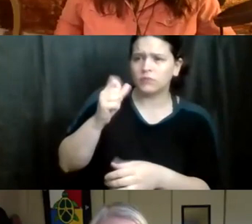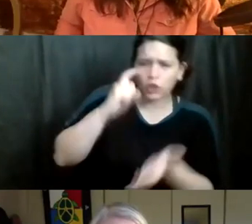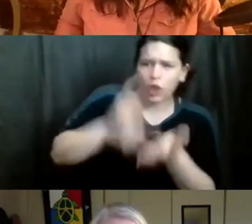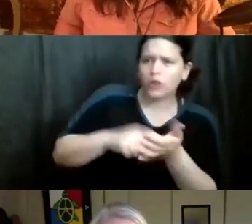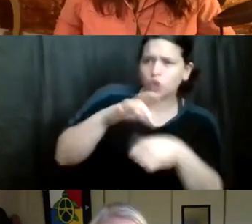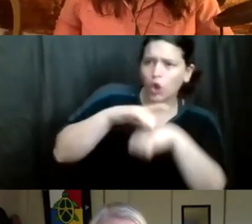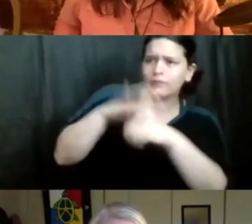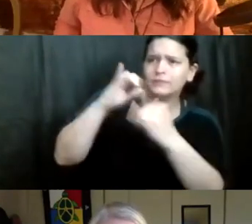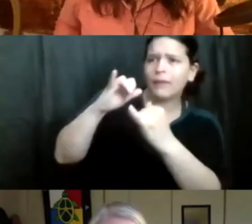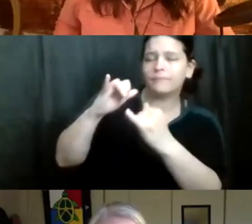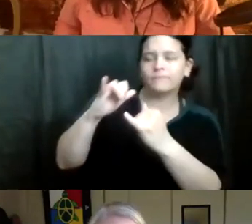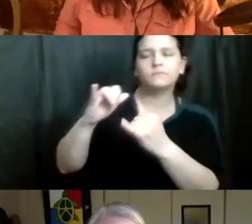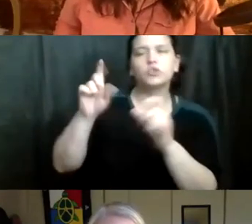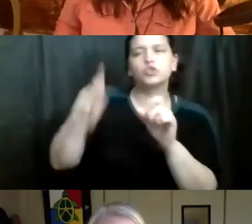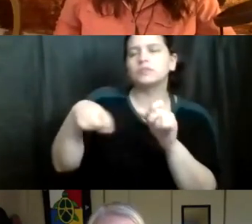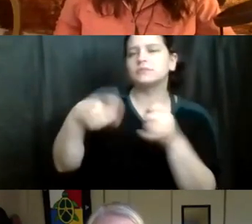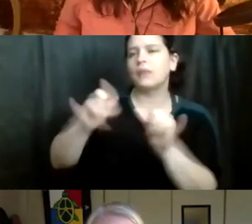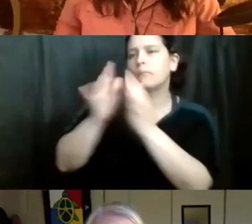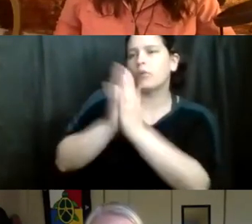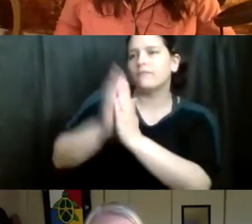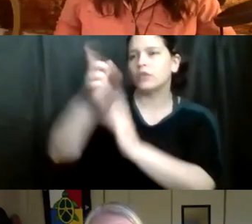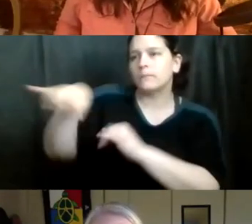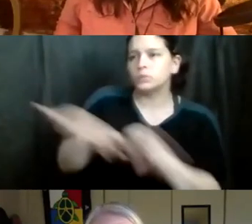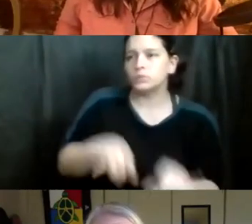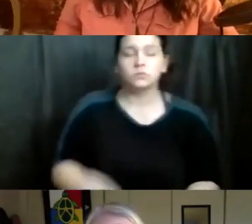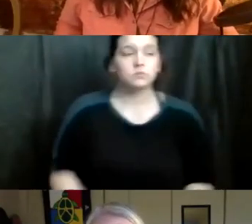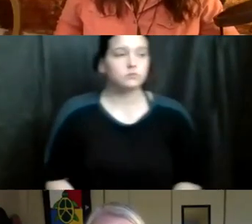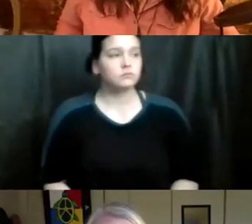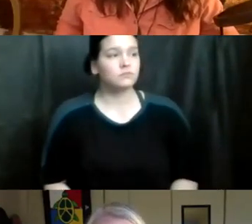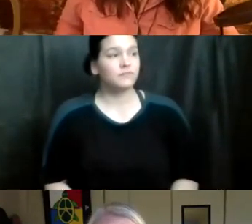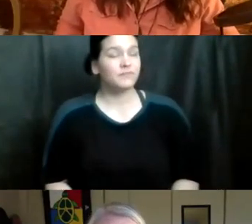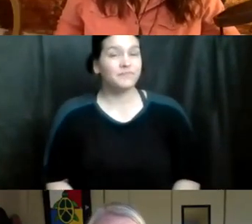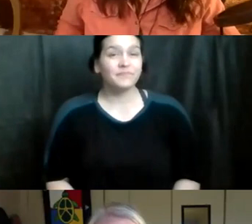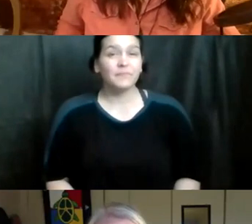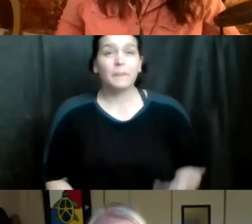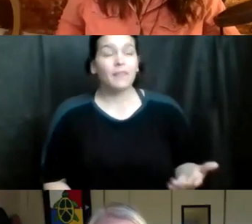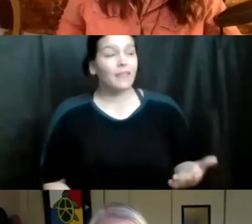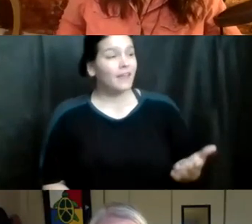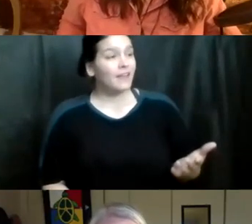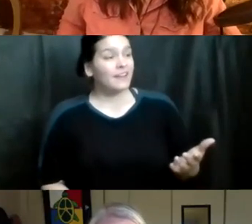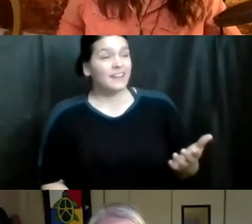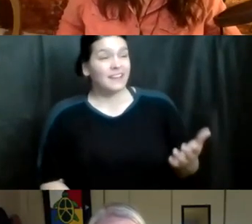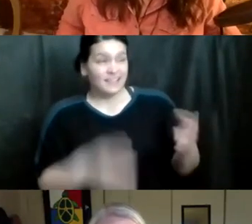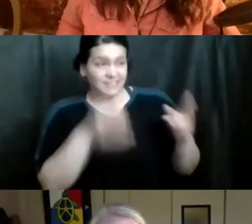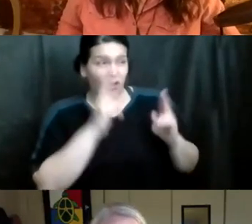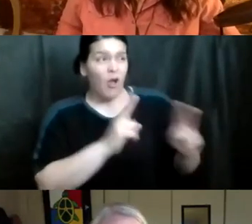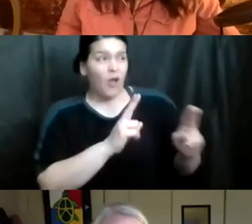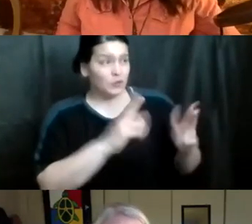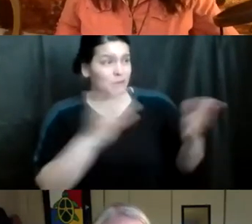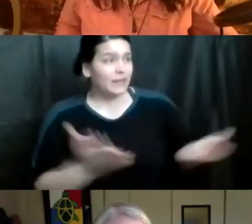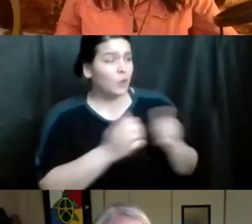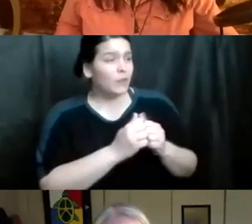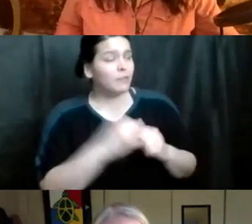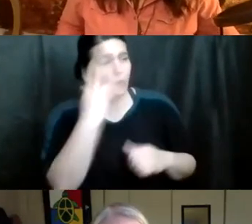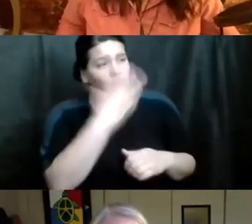Mm-hmm. It's just wonderful to be here with these beautiful Native faces and hearts and spirits. I've spent a lot of